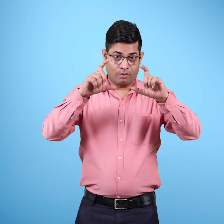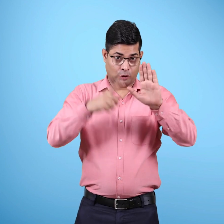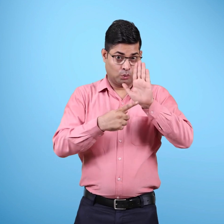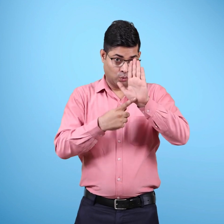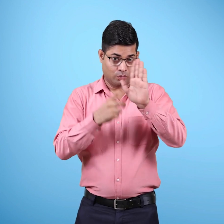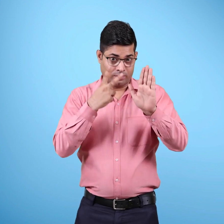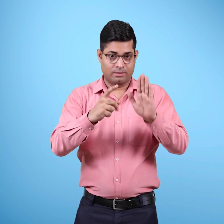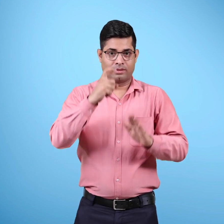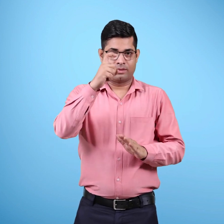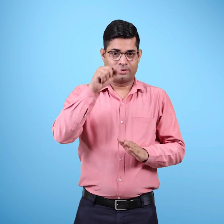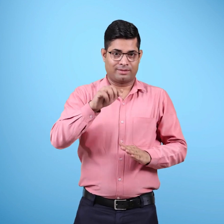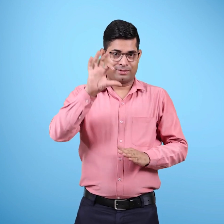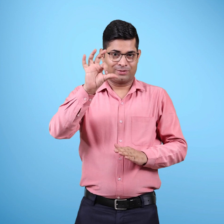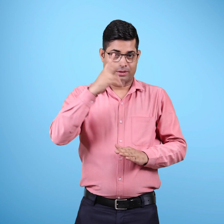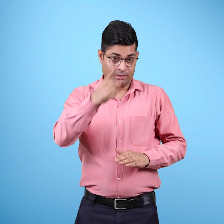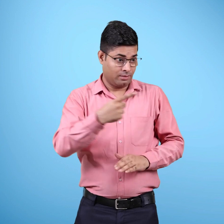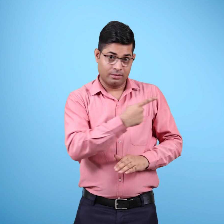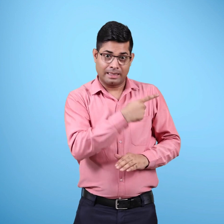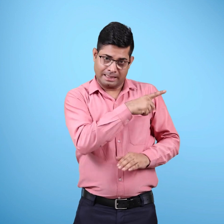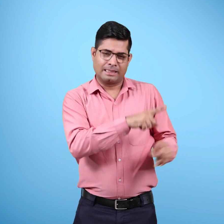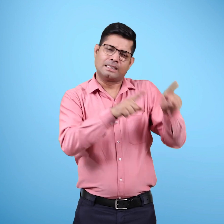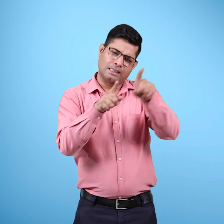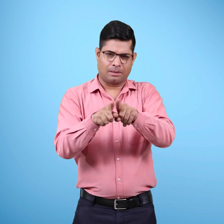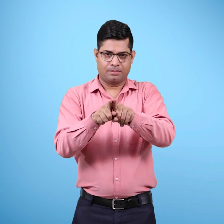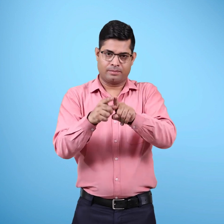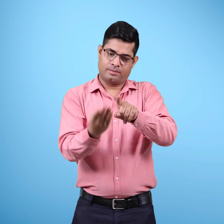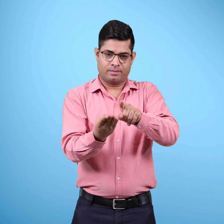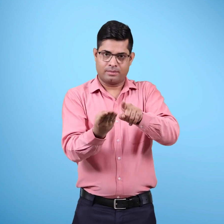Hold it in place as shown in figure 7.9.